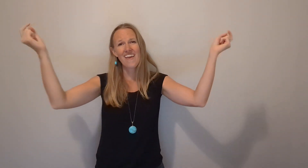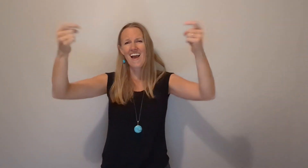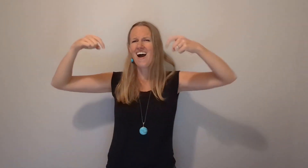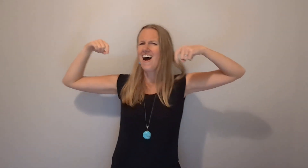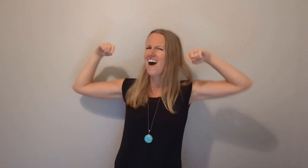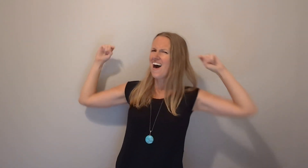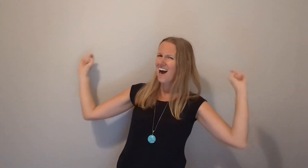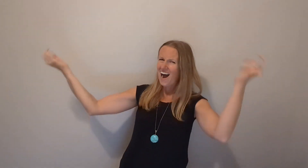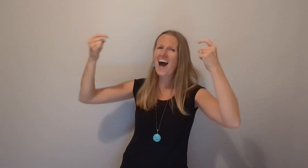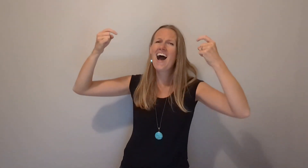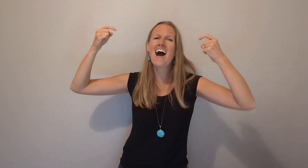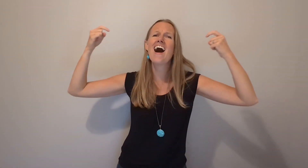hallelujah,